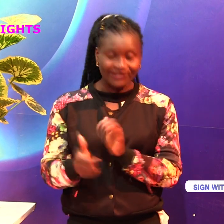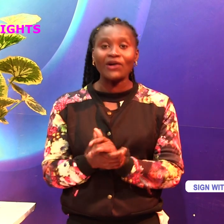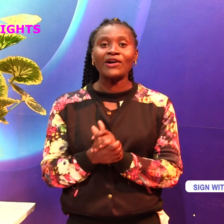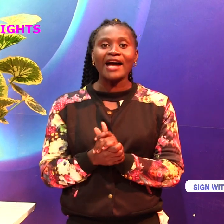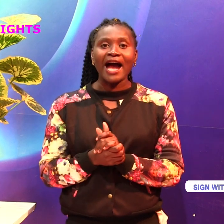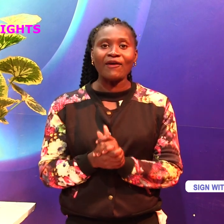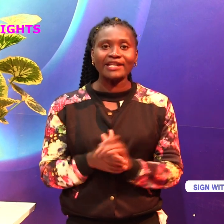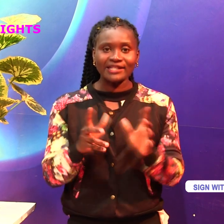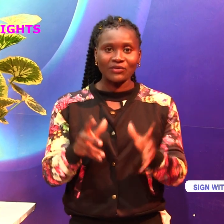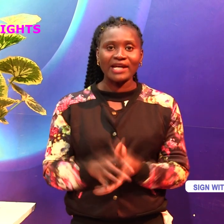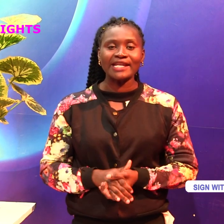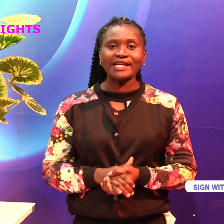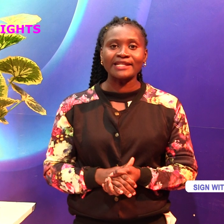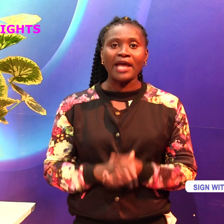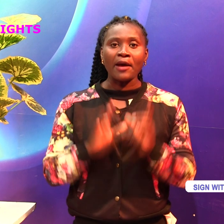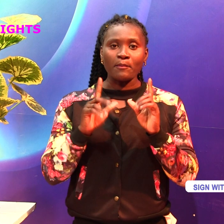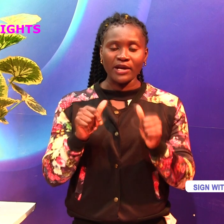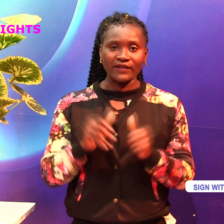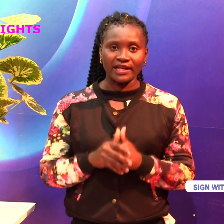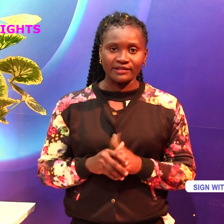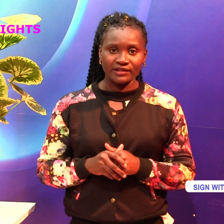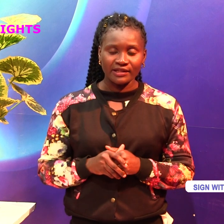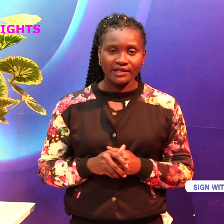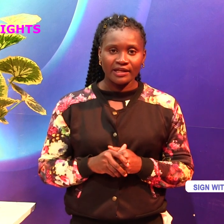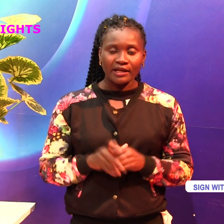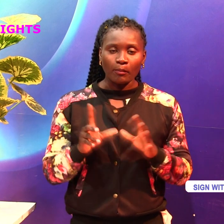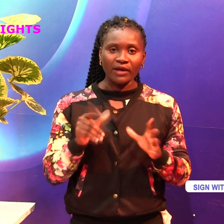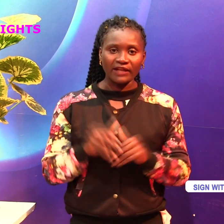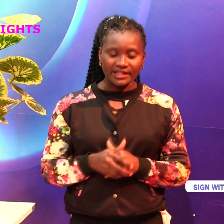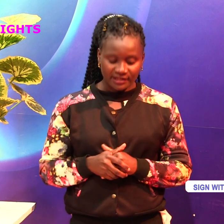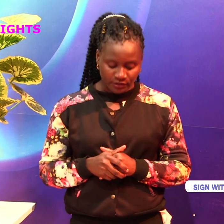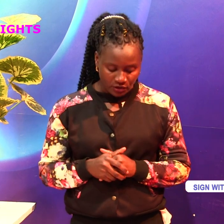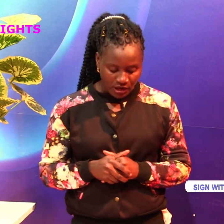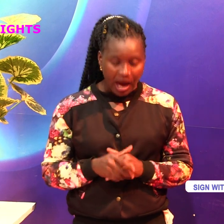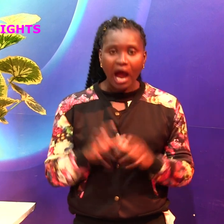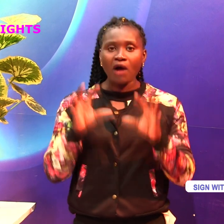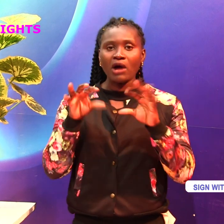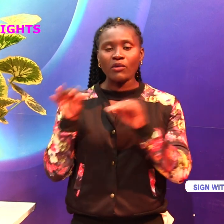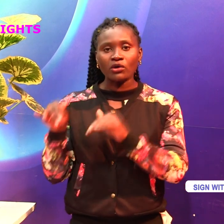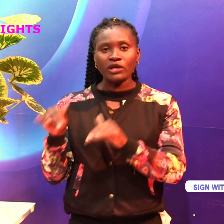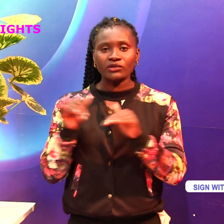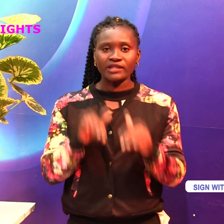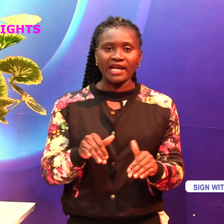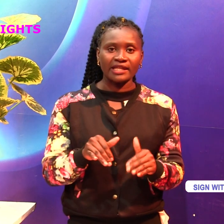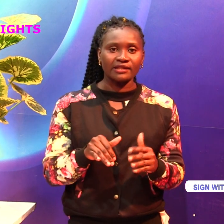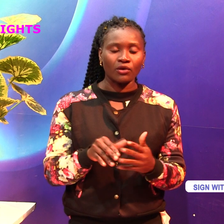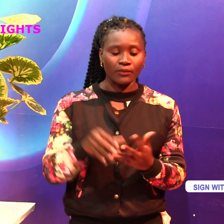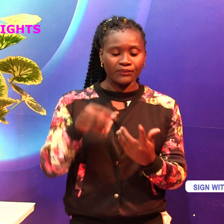So our next word is privilege. Privilege. So how are we going to sign it? So